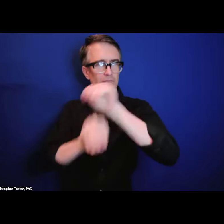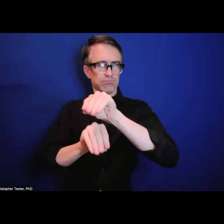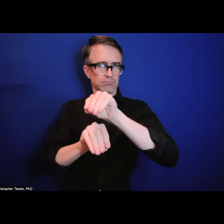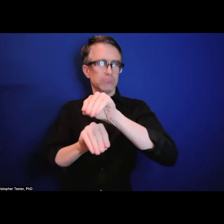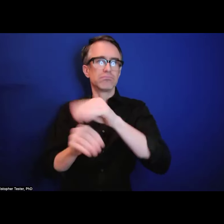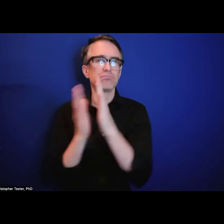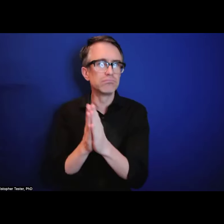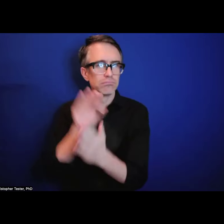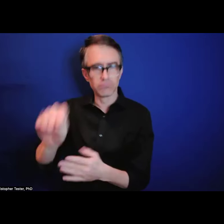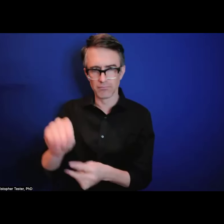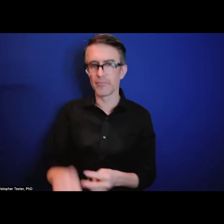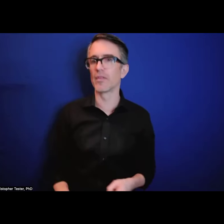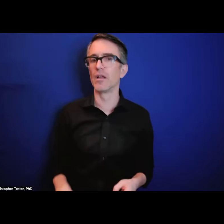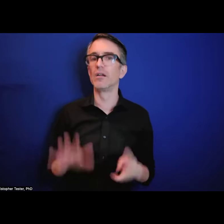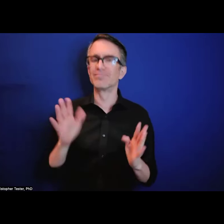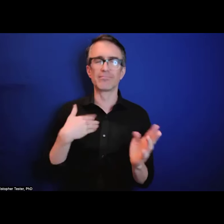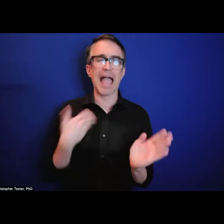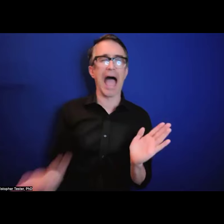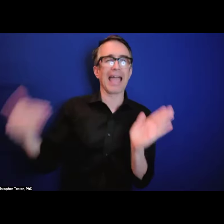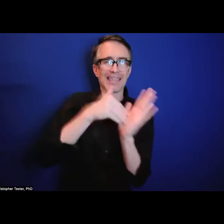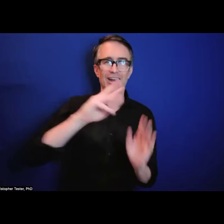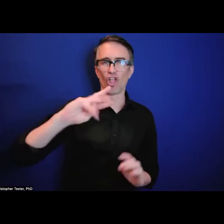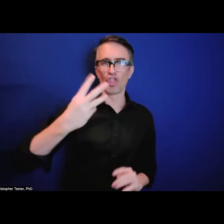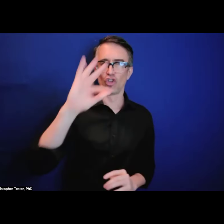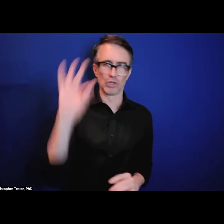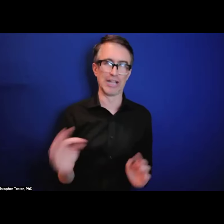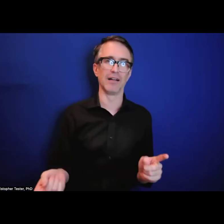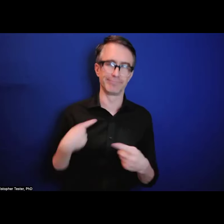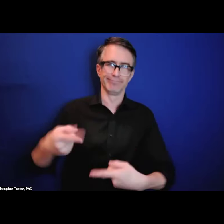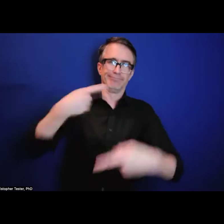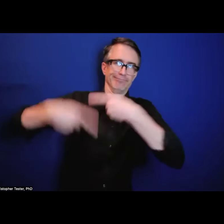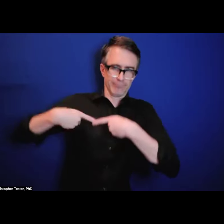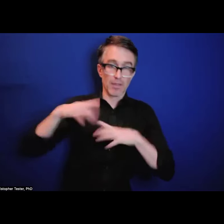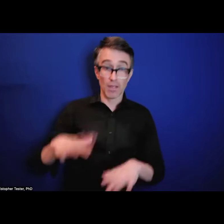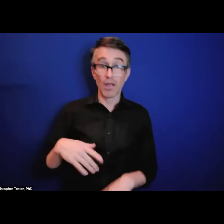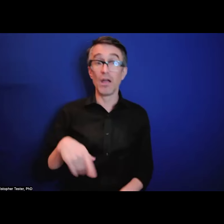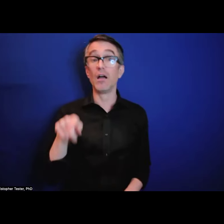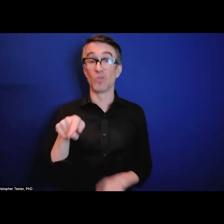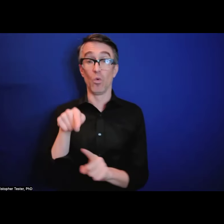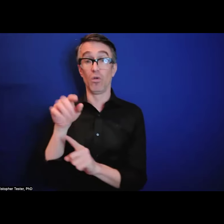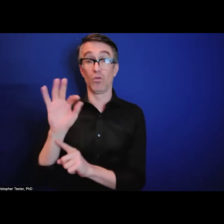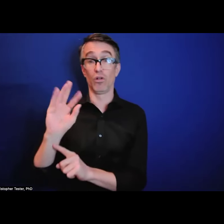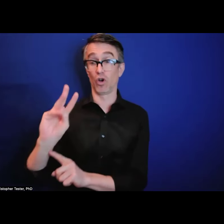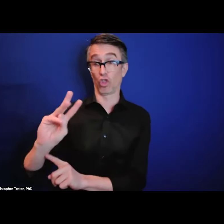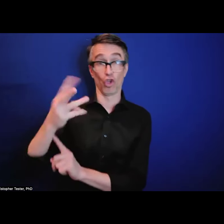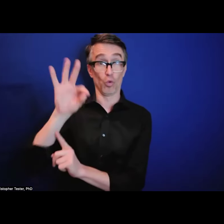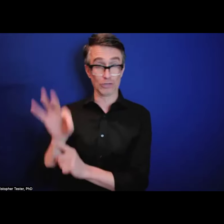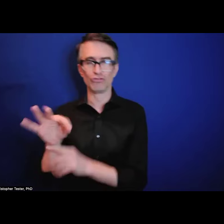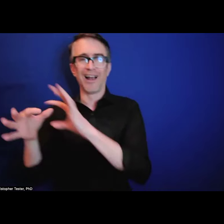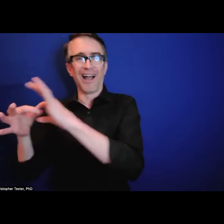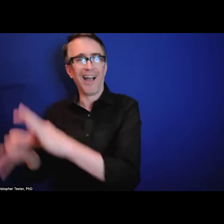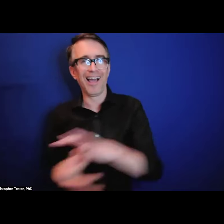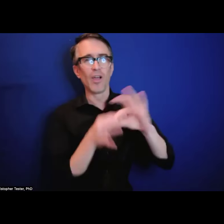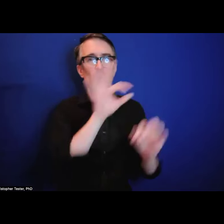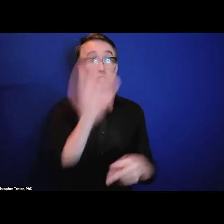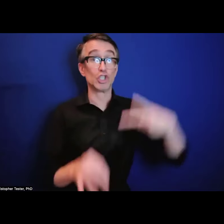1, or partially, option 2, to question 2, what key benefits